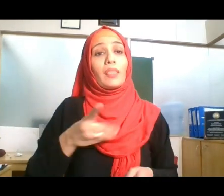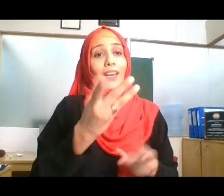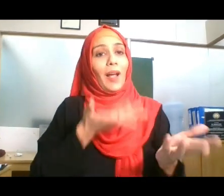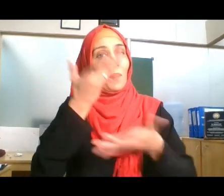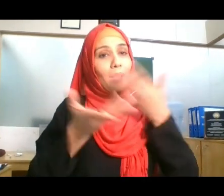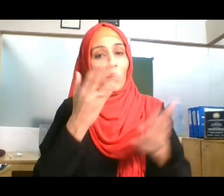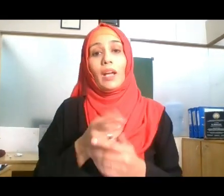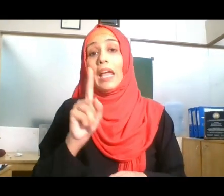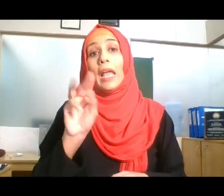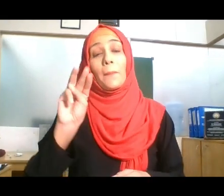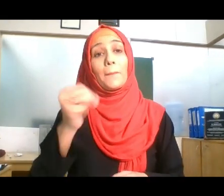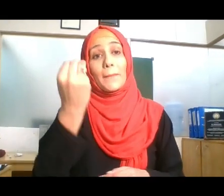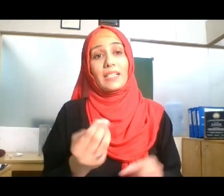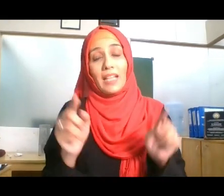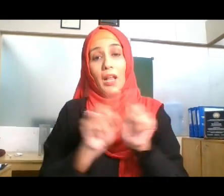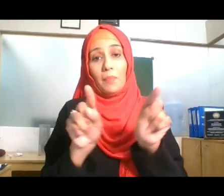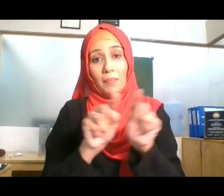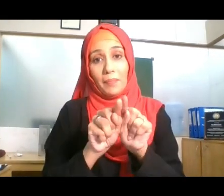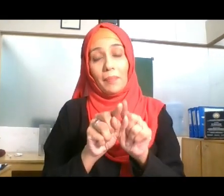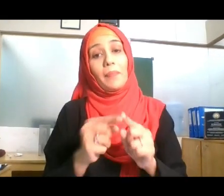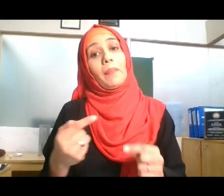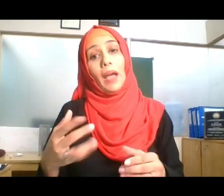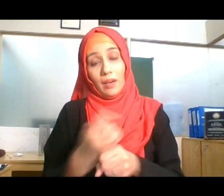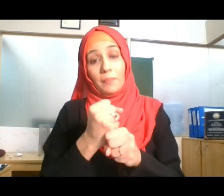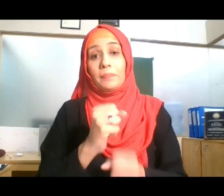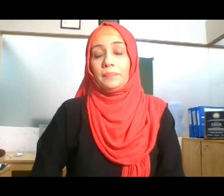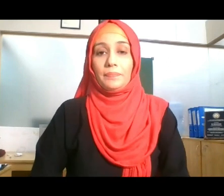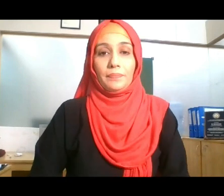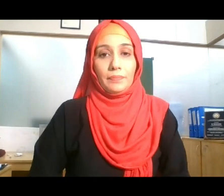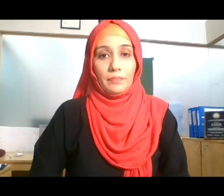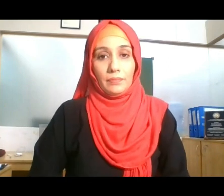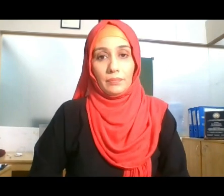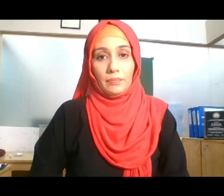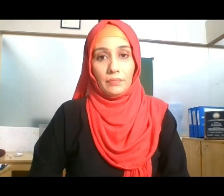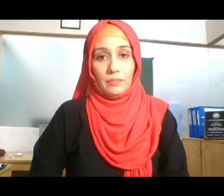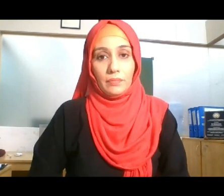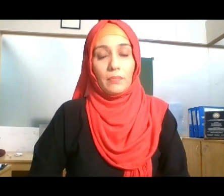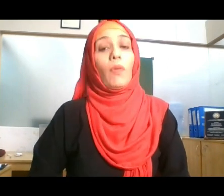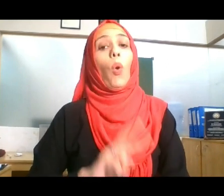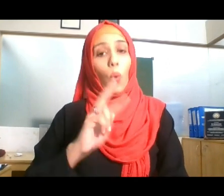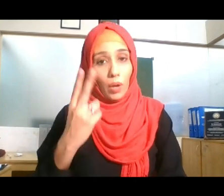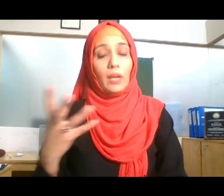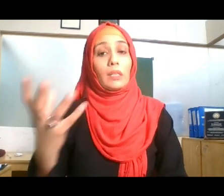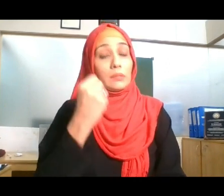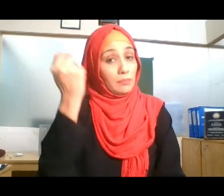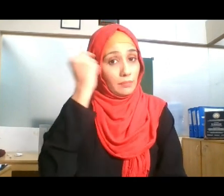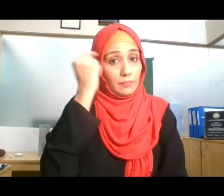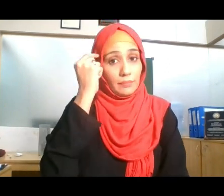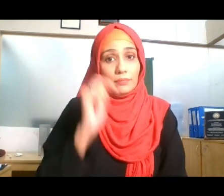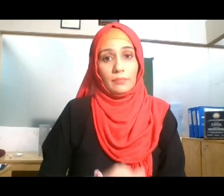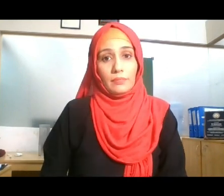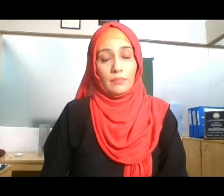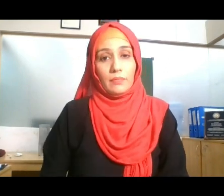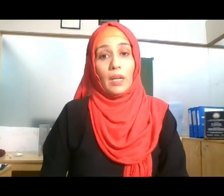small example of what technology can do. But all of this sort of rests reflects also or depends on the